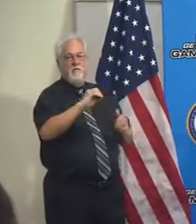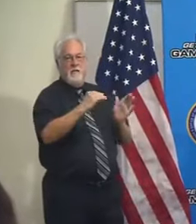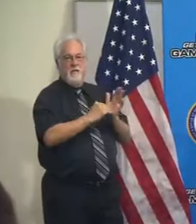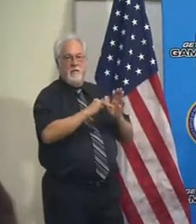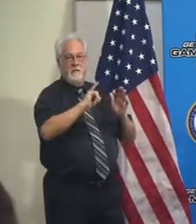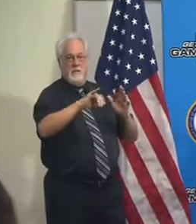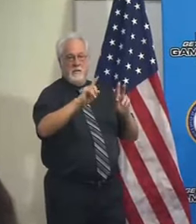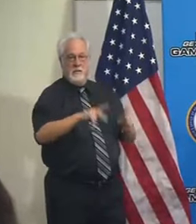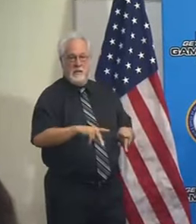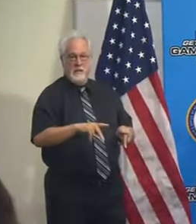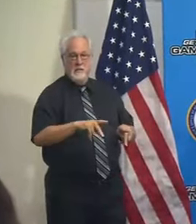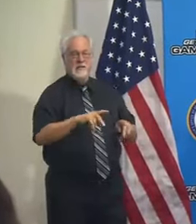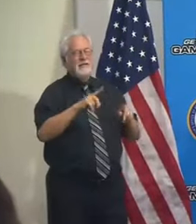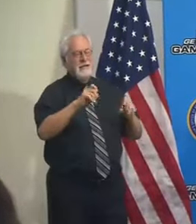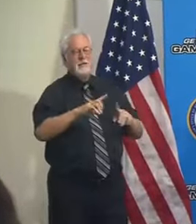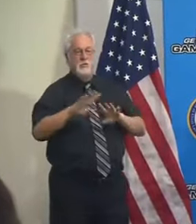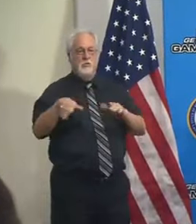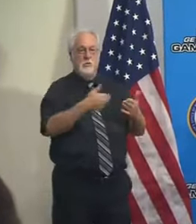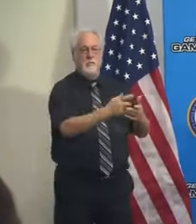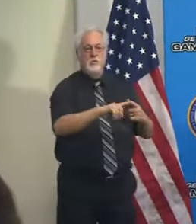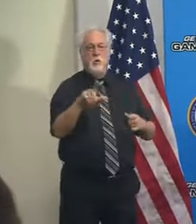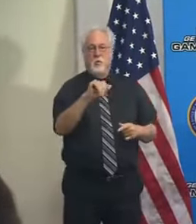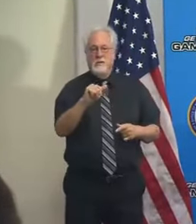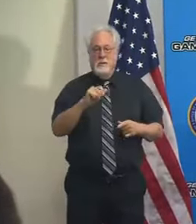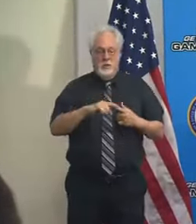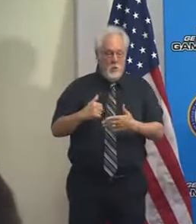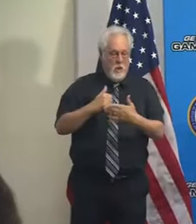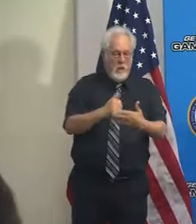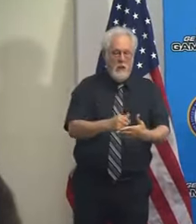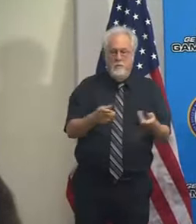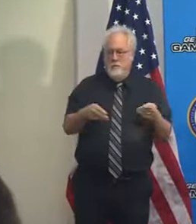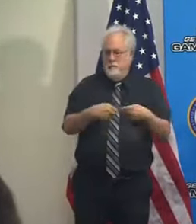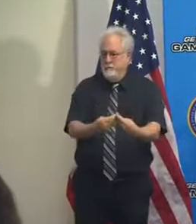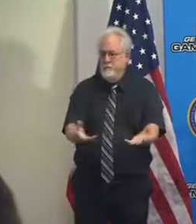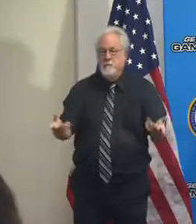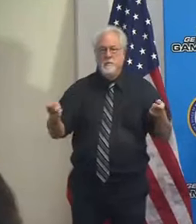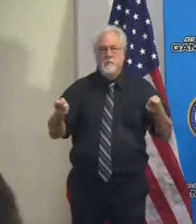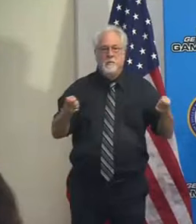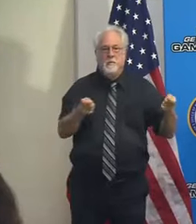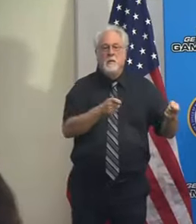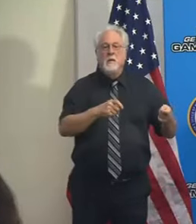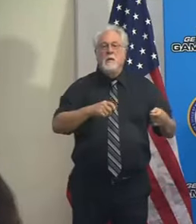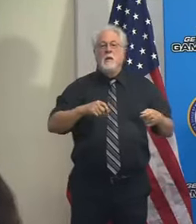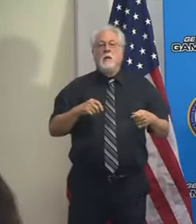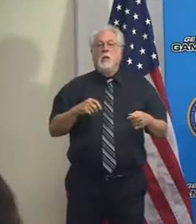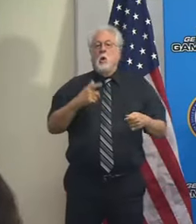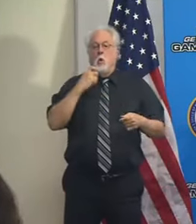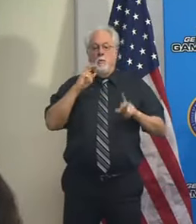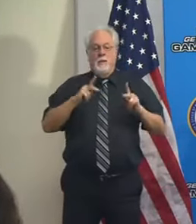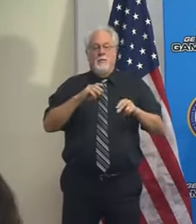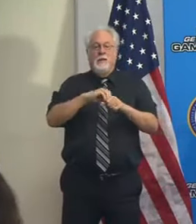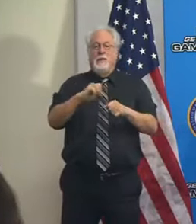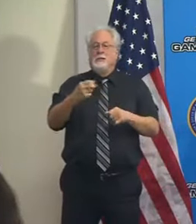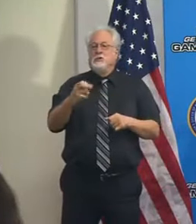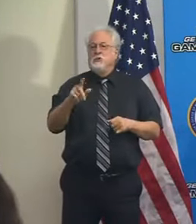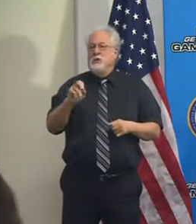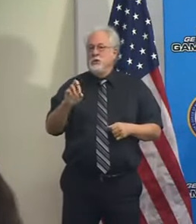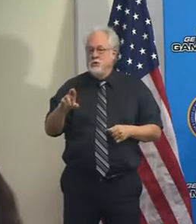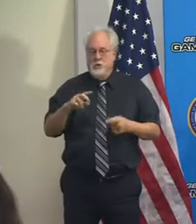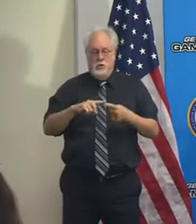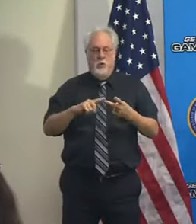those tests to come to Louisiana to help us to administer these tests to individuals who may be in shelters,